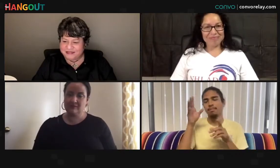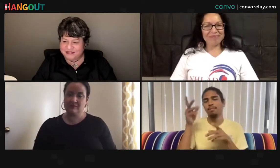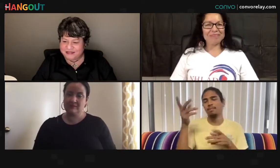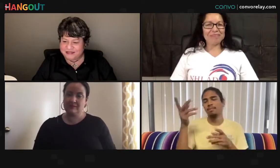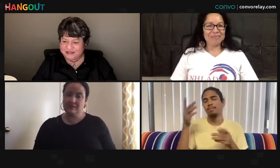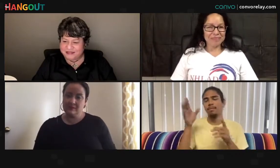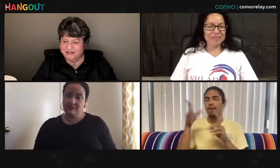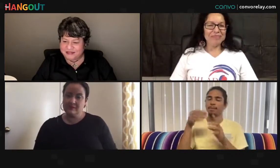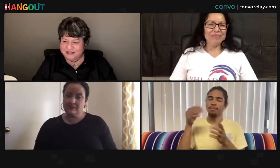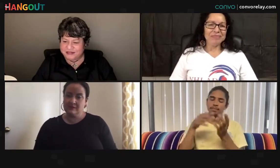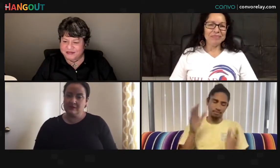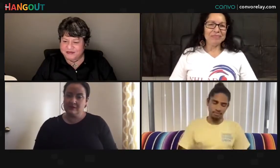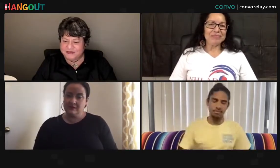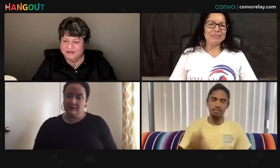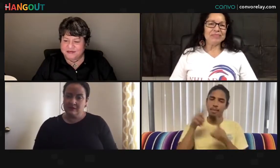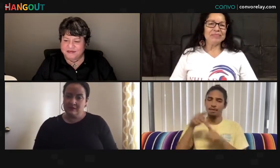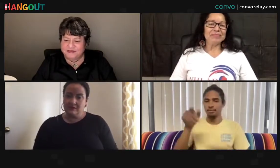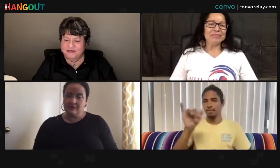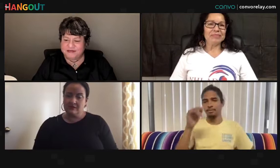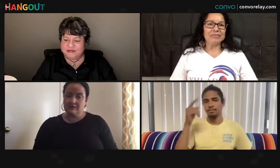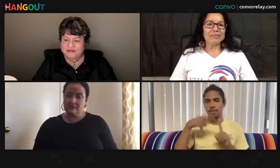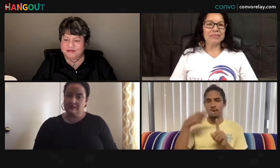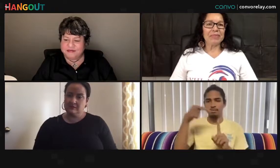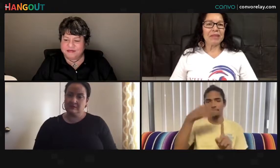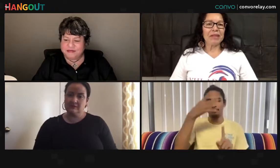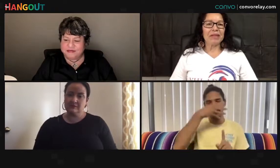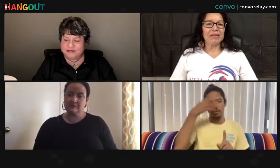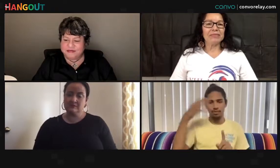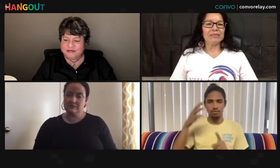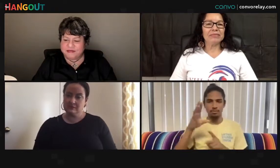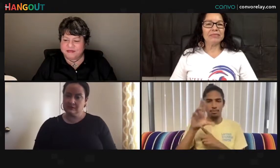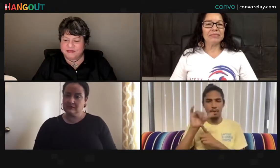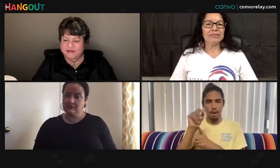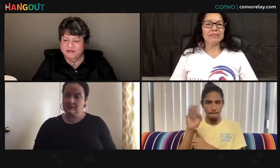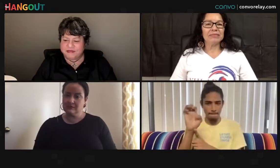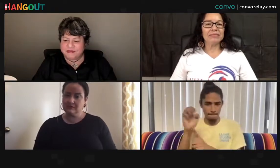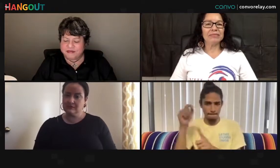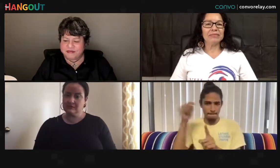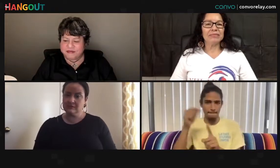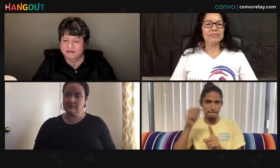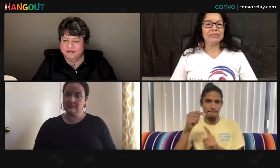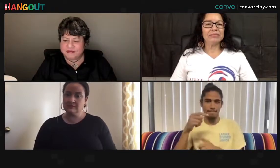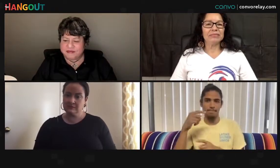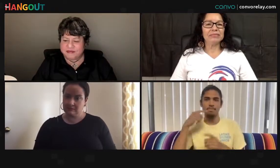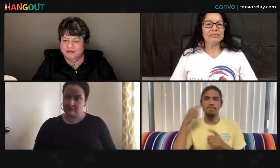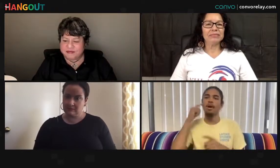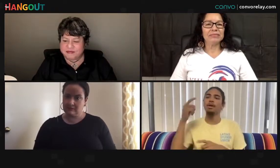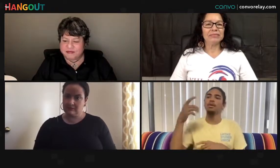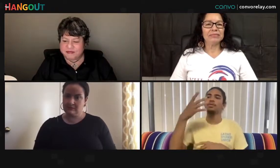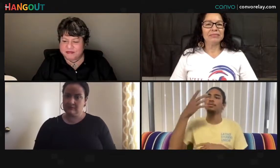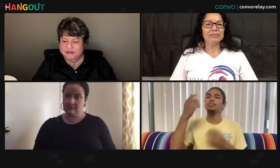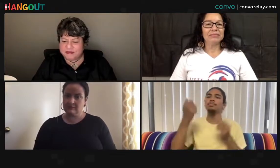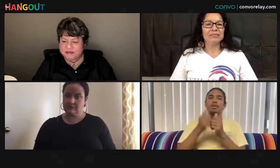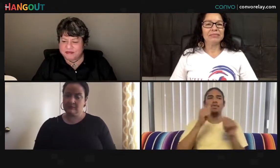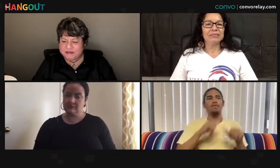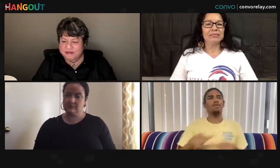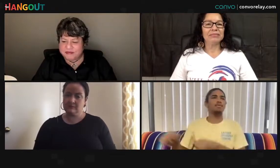that. Celso here, and this actually also applies to immigration crime. When we